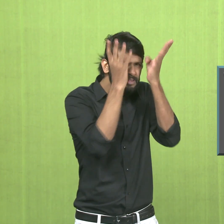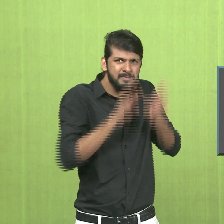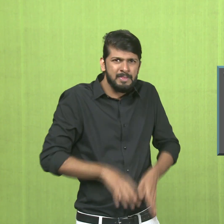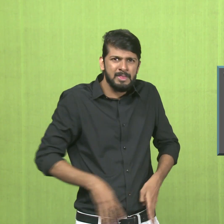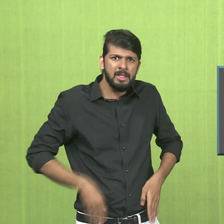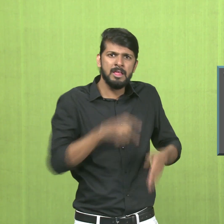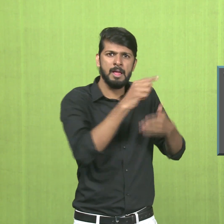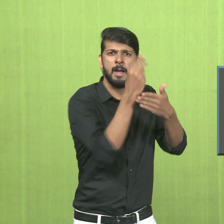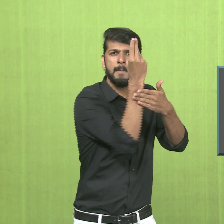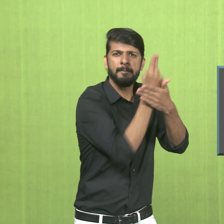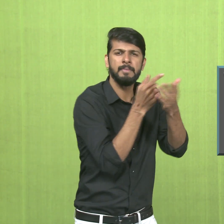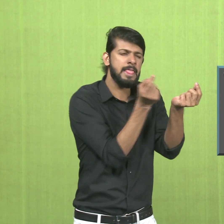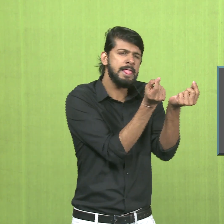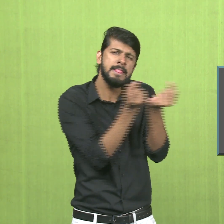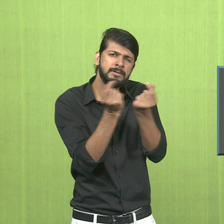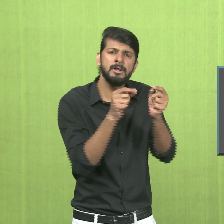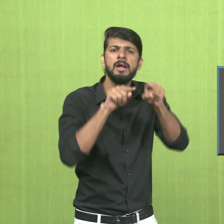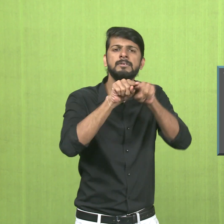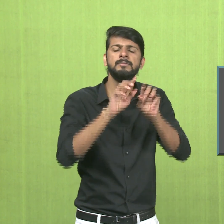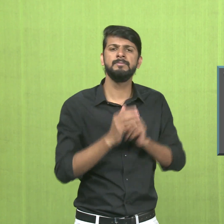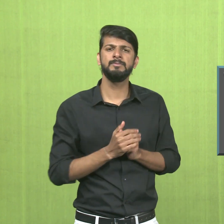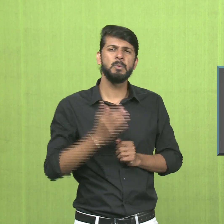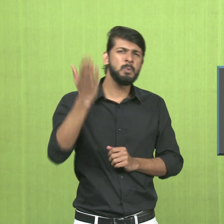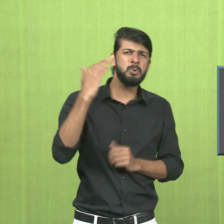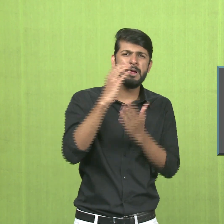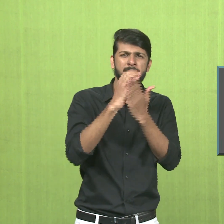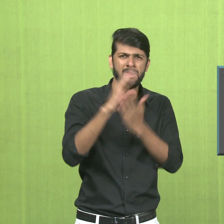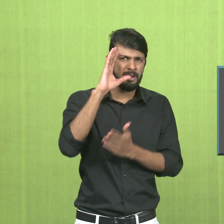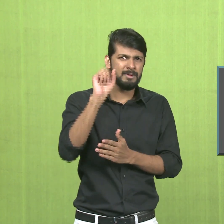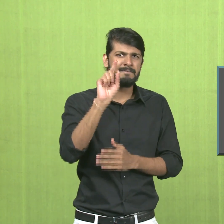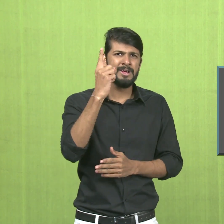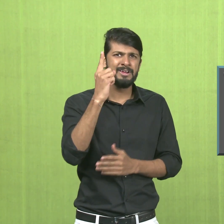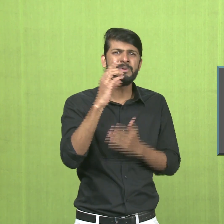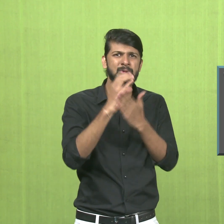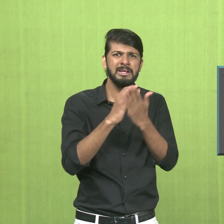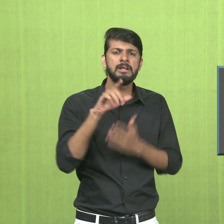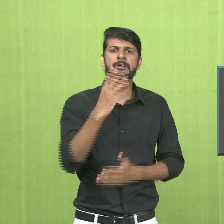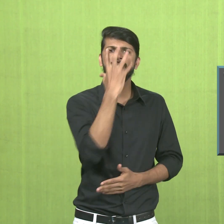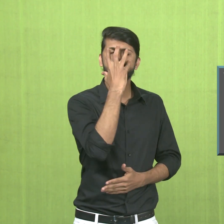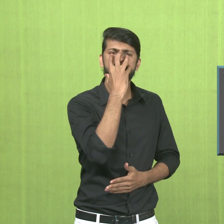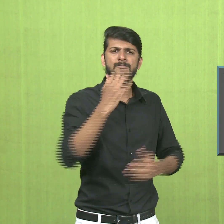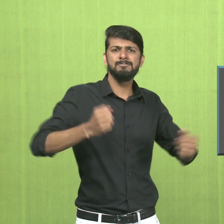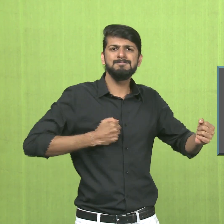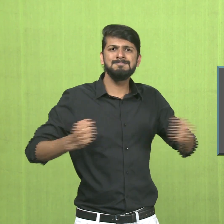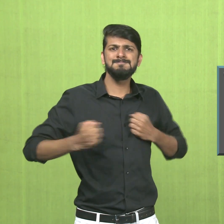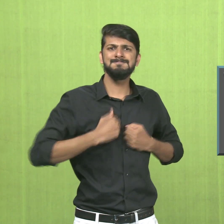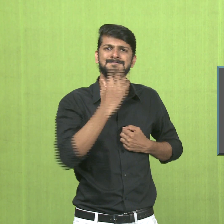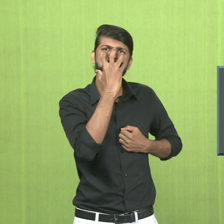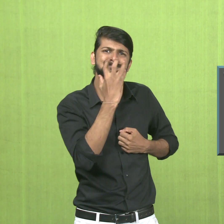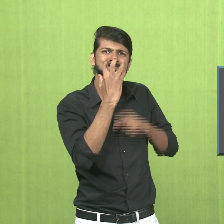You will notice there is a similarity to the prehistoric cave paintings which were found